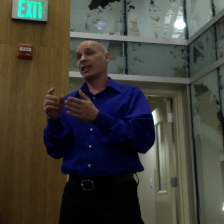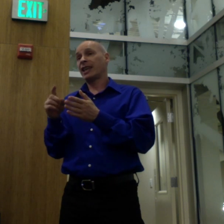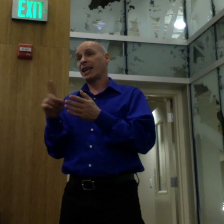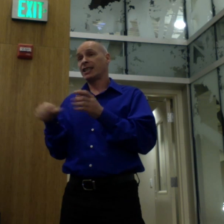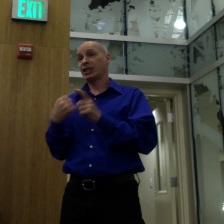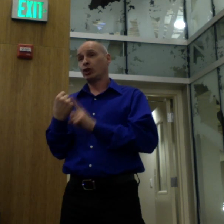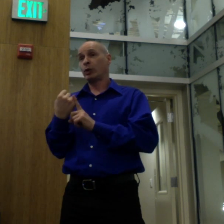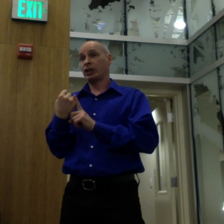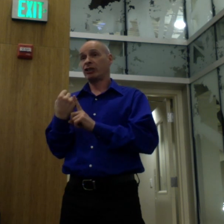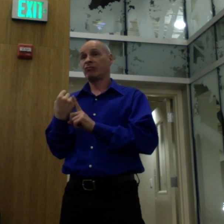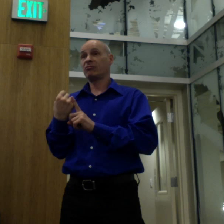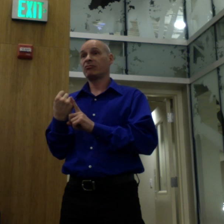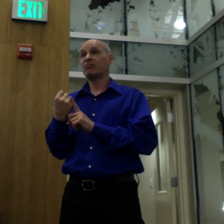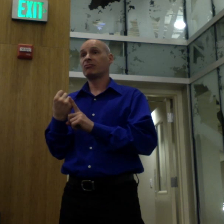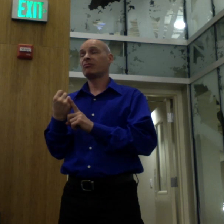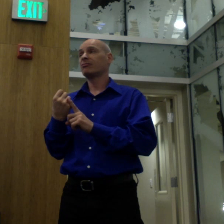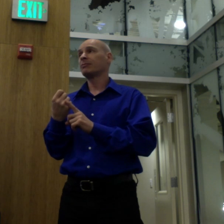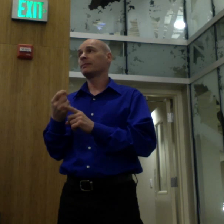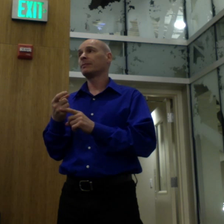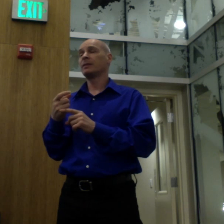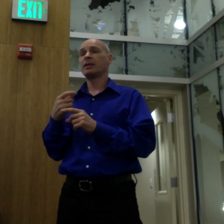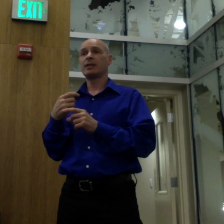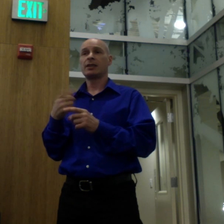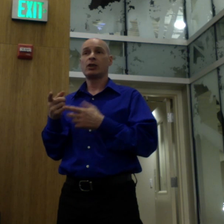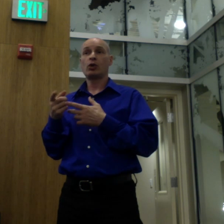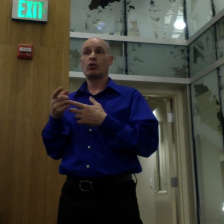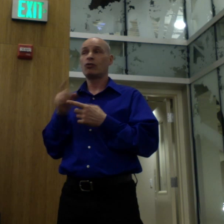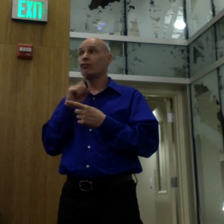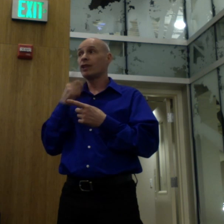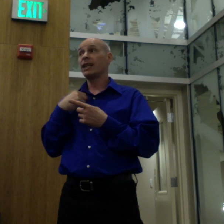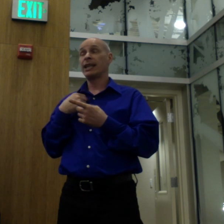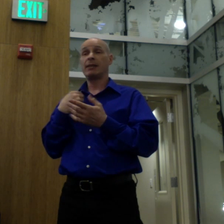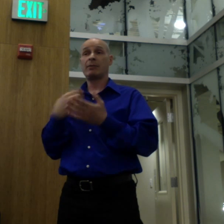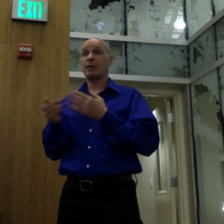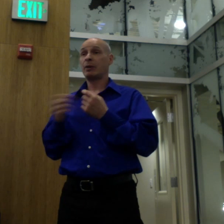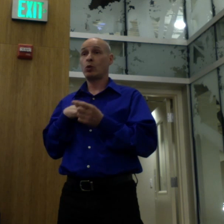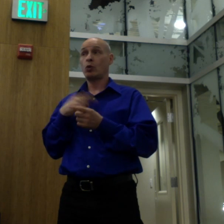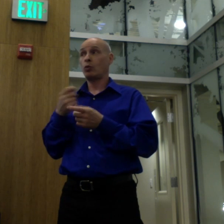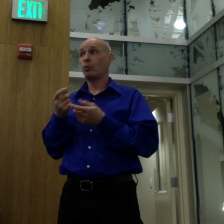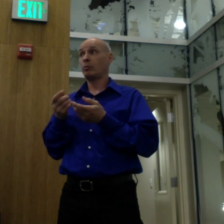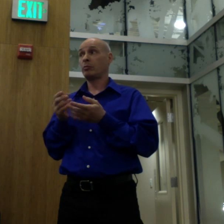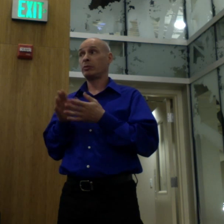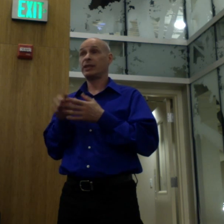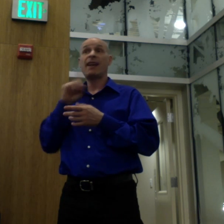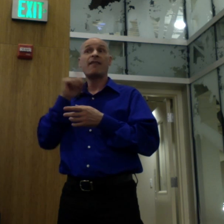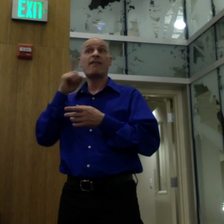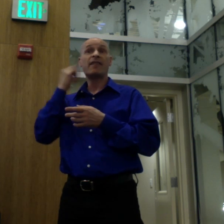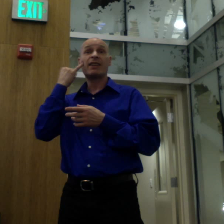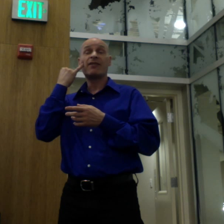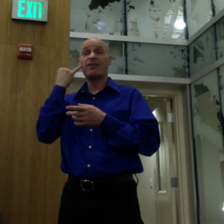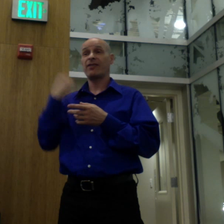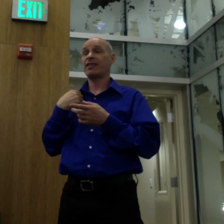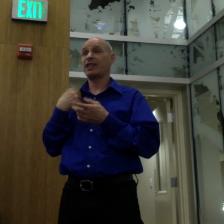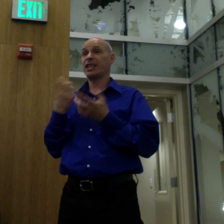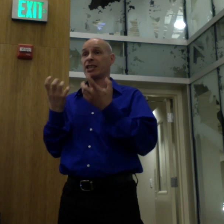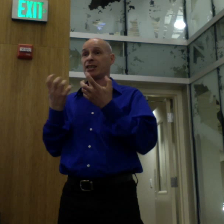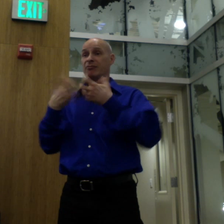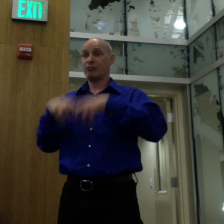In fact, we all might as well be hearing impaired if all systems are down.